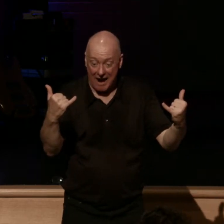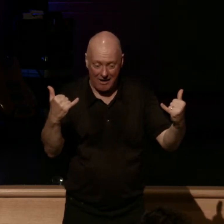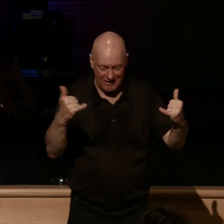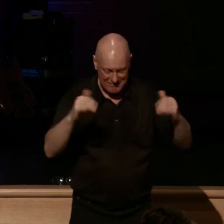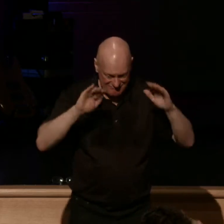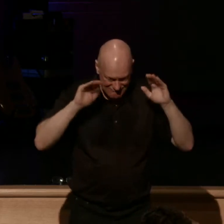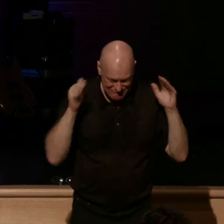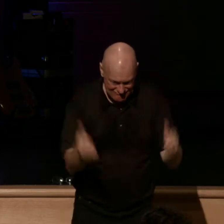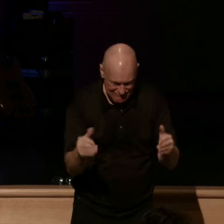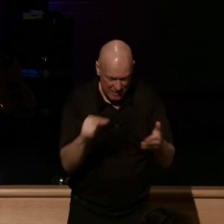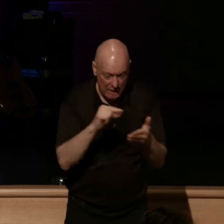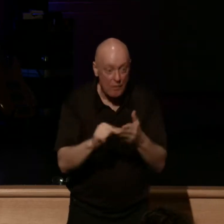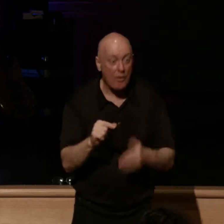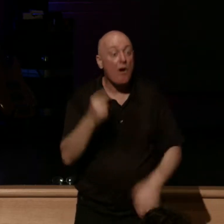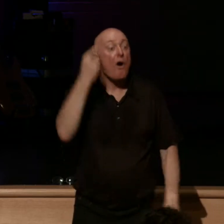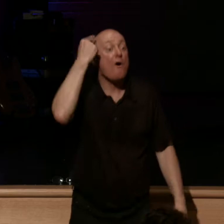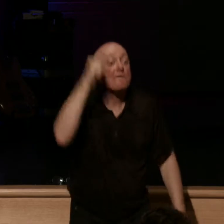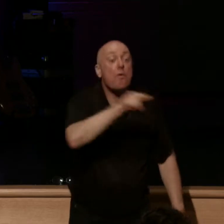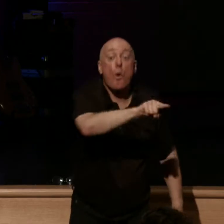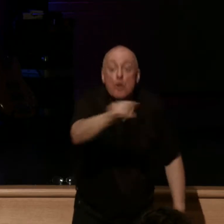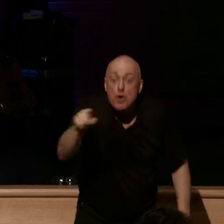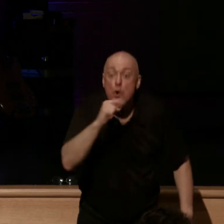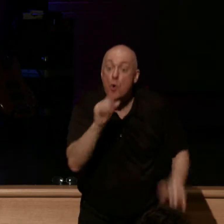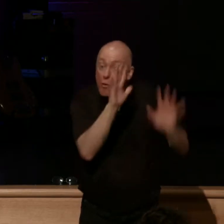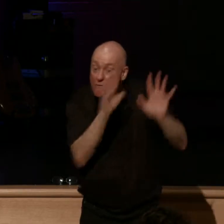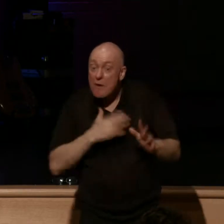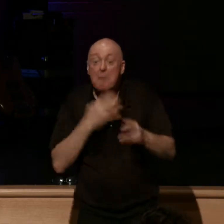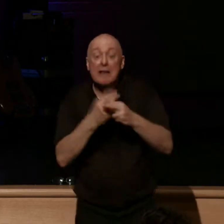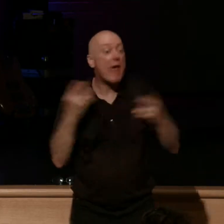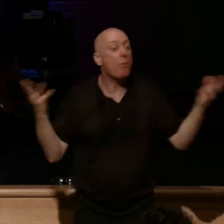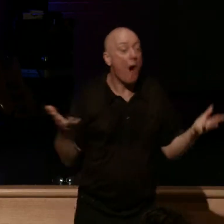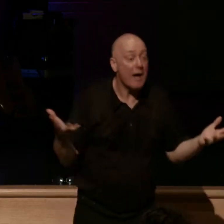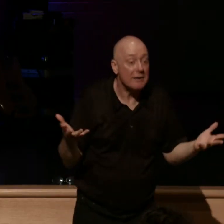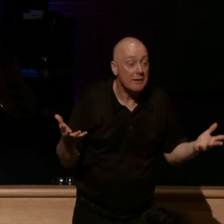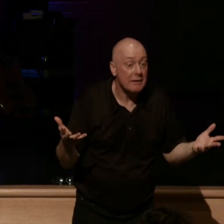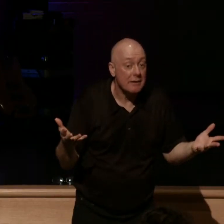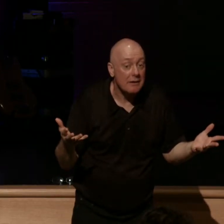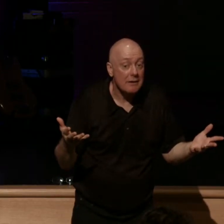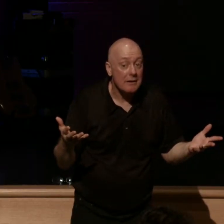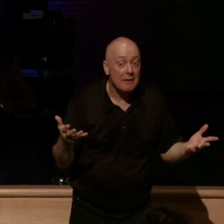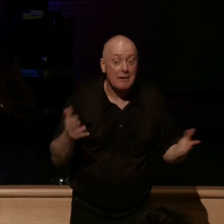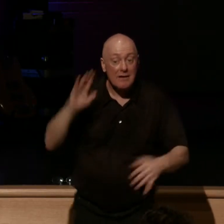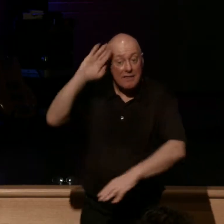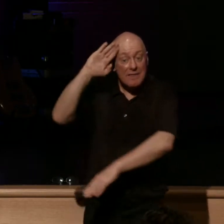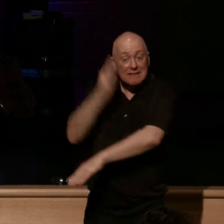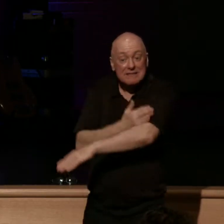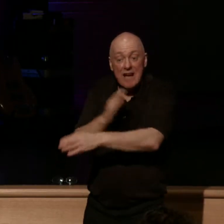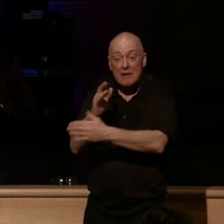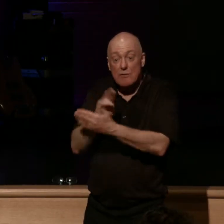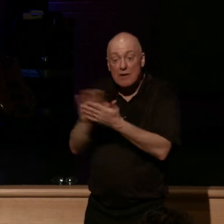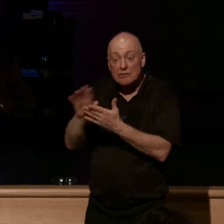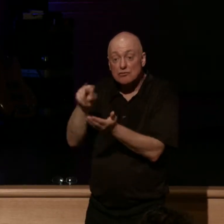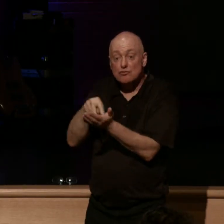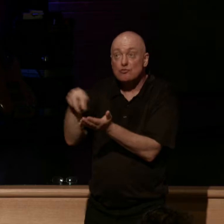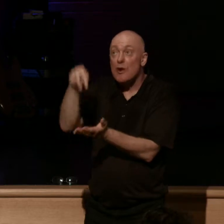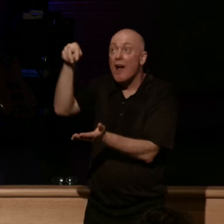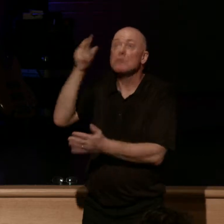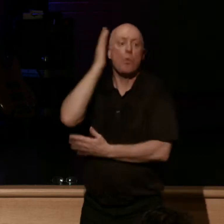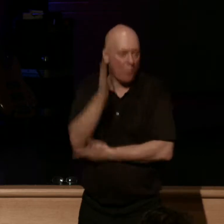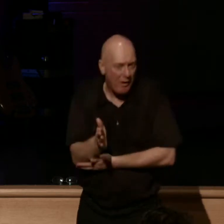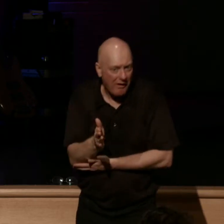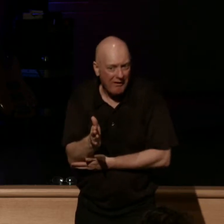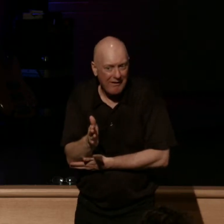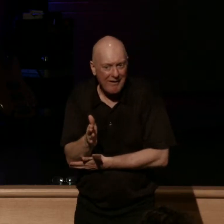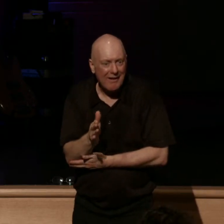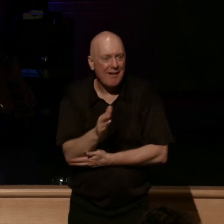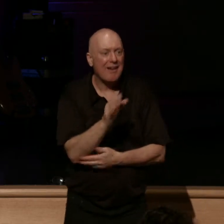again of our text. But for you who fear my name, notice what? For you who fear my name, the son of righteousness shall rise. The